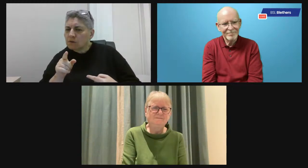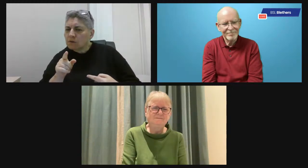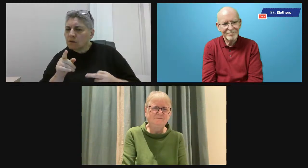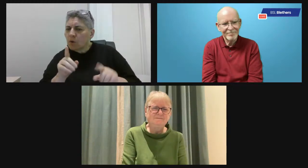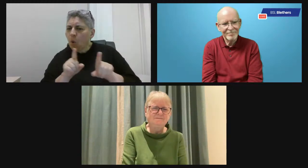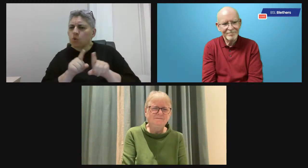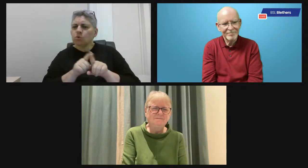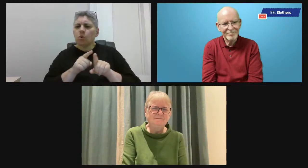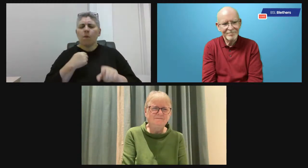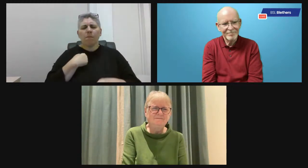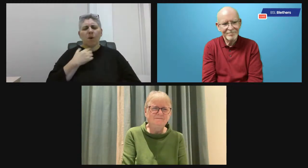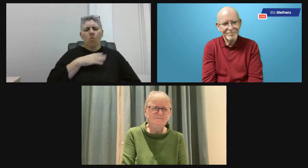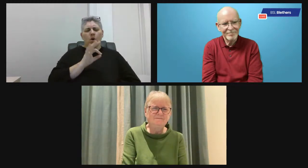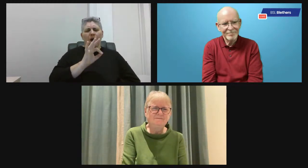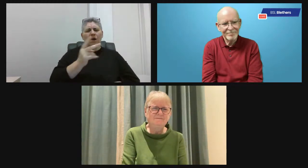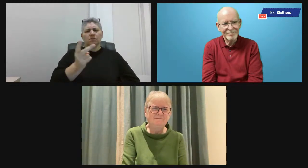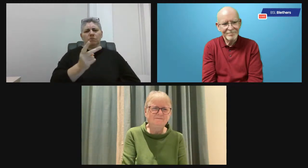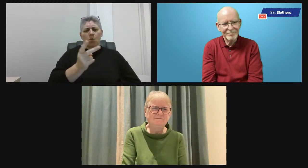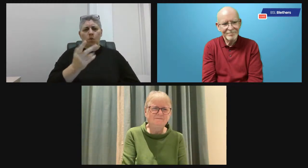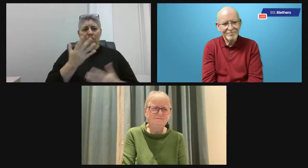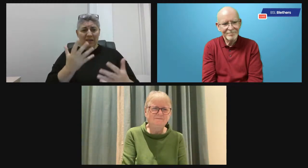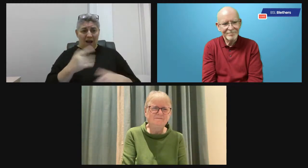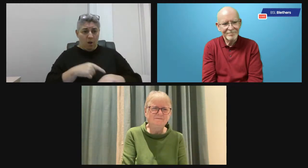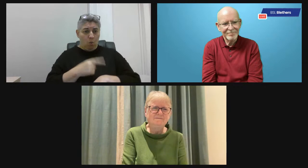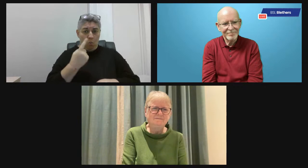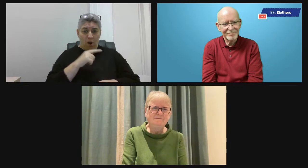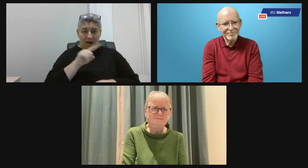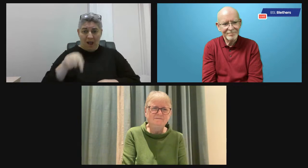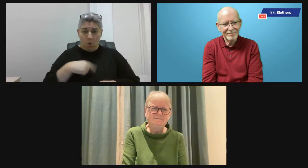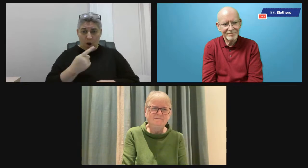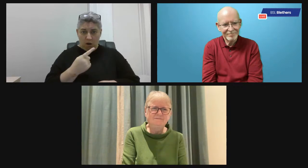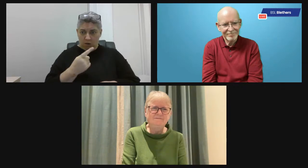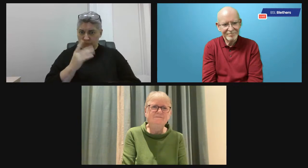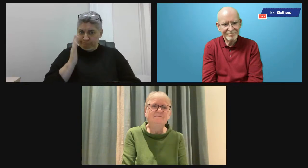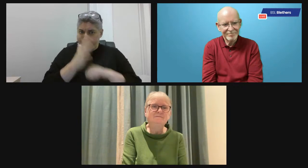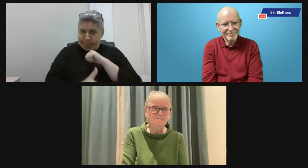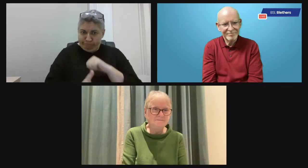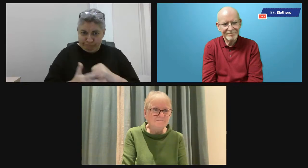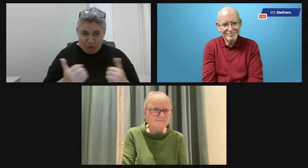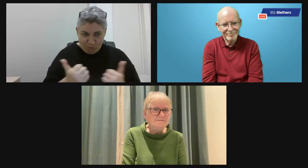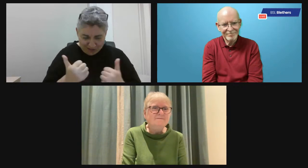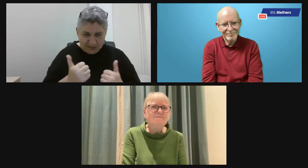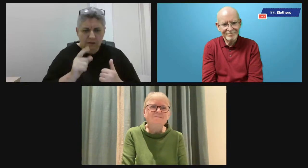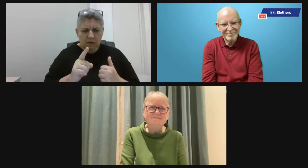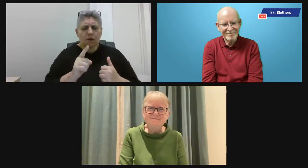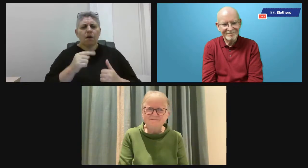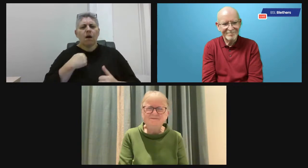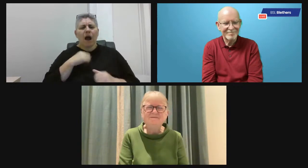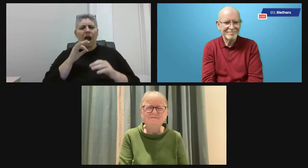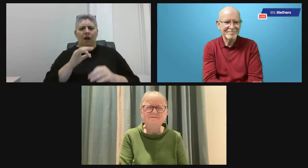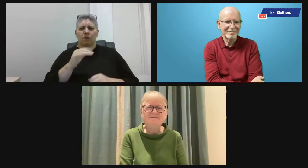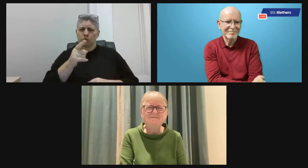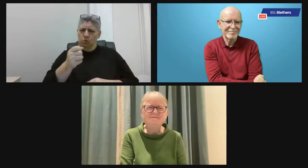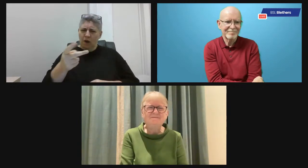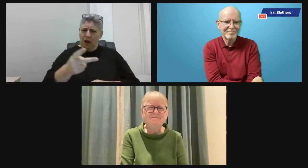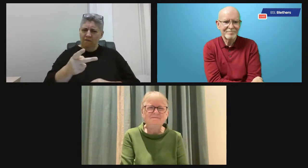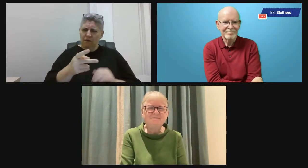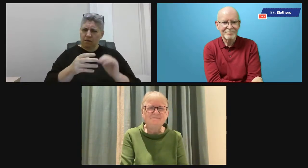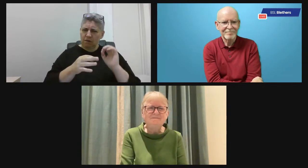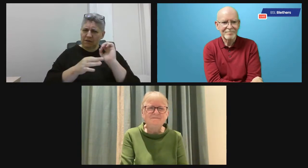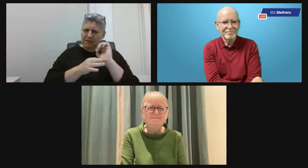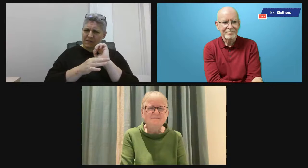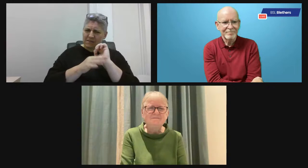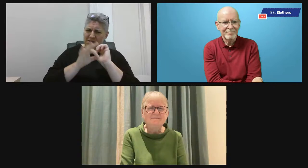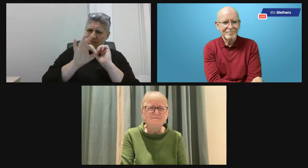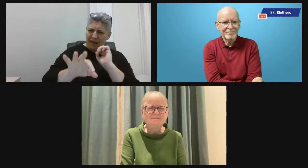qualifications that you need to be into teaching. Yes, so I've remembered. So it's already past an